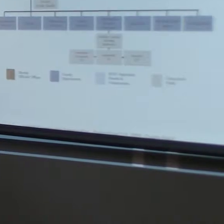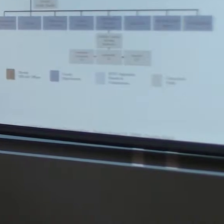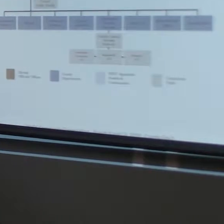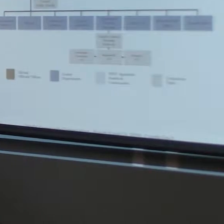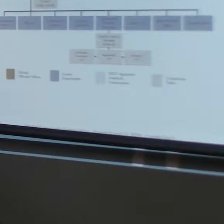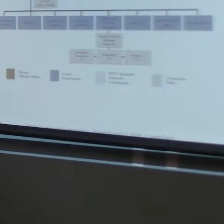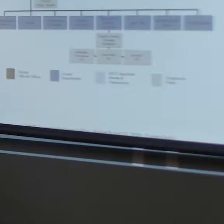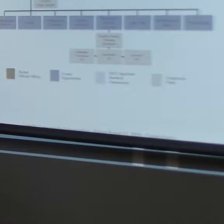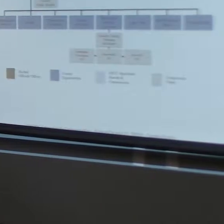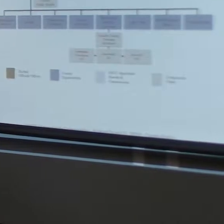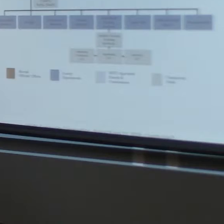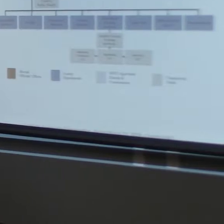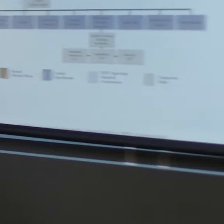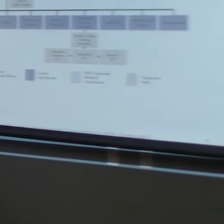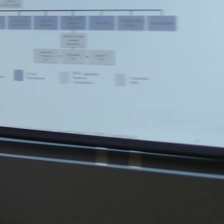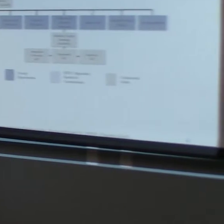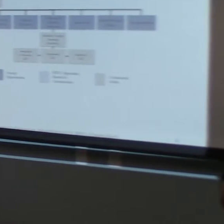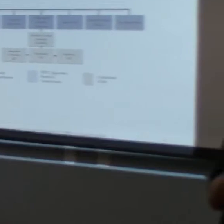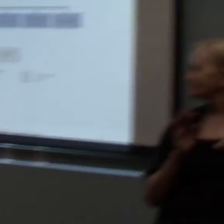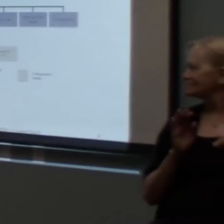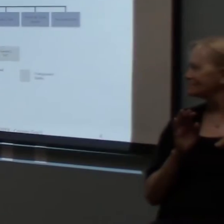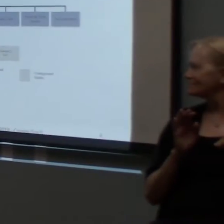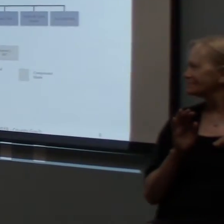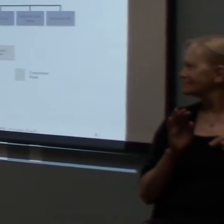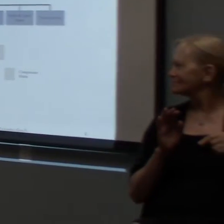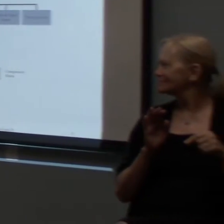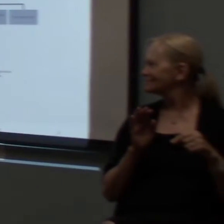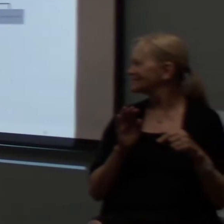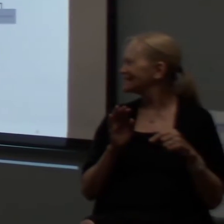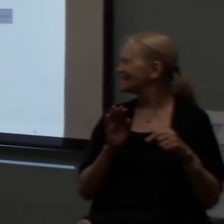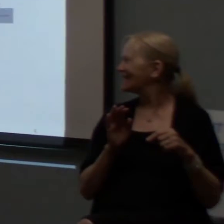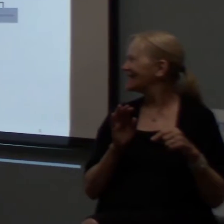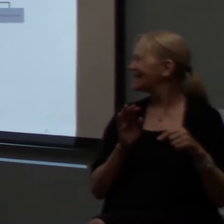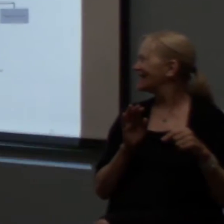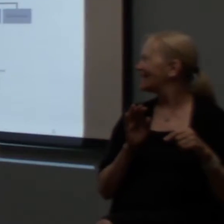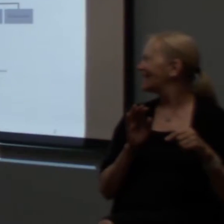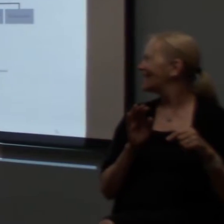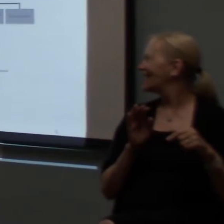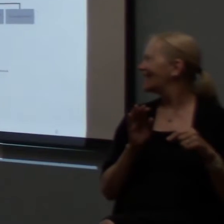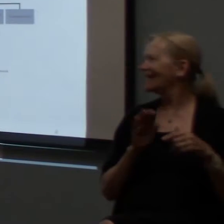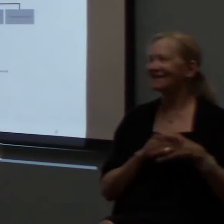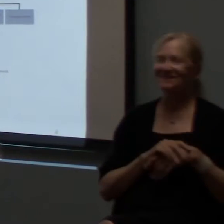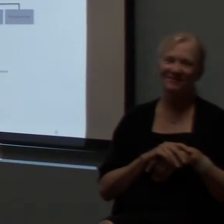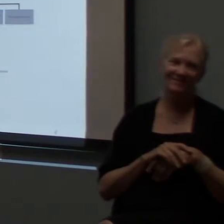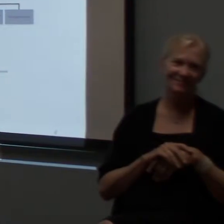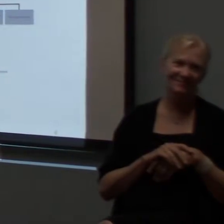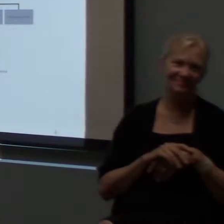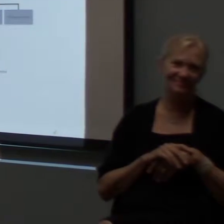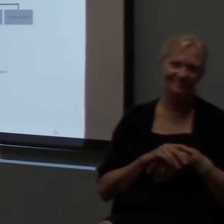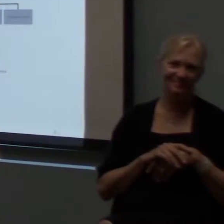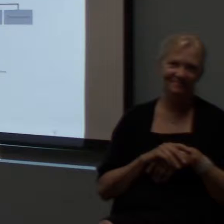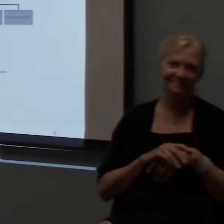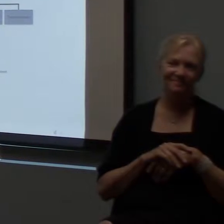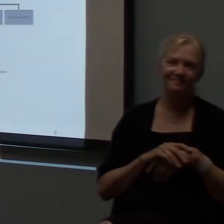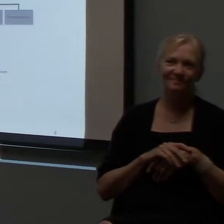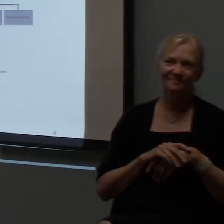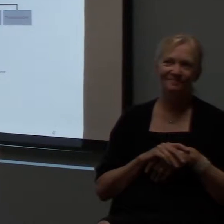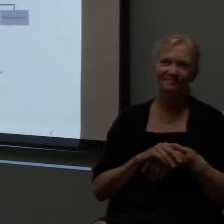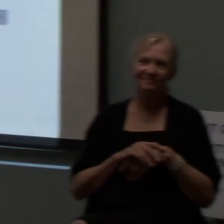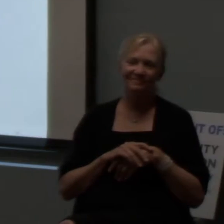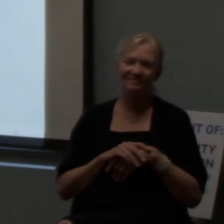range of experience. Oh, sorry. Oh, sorry. The screen so you can see.